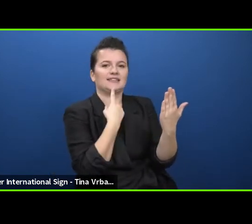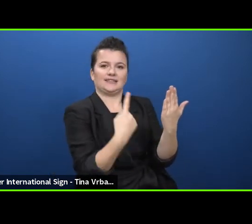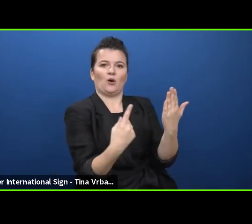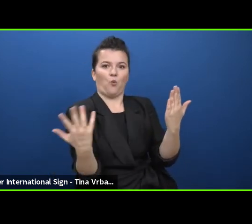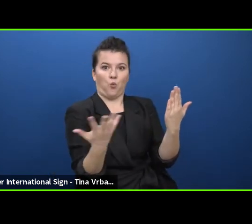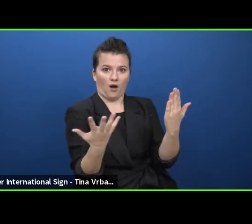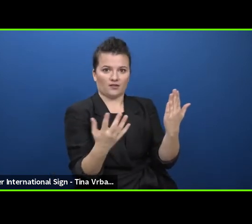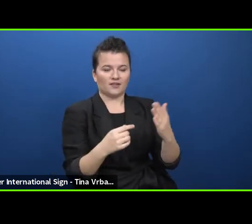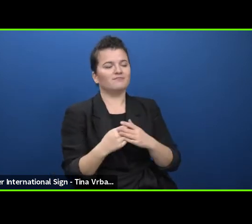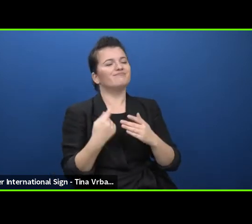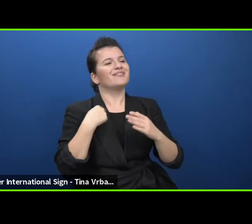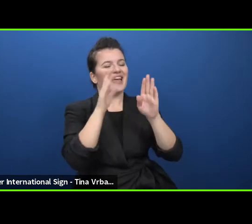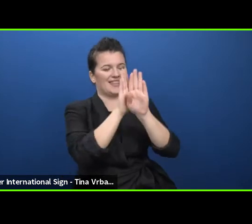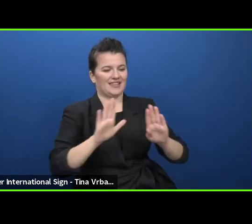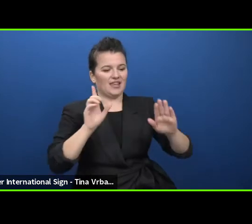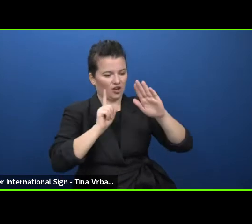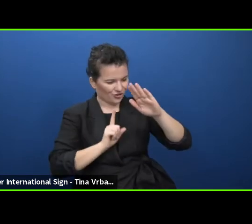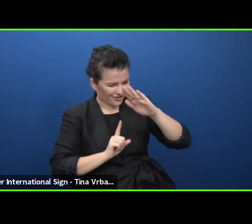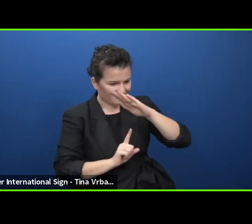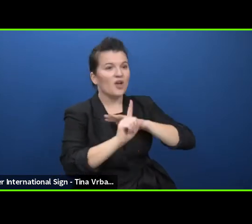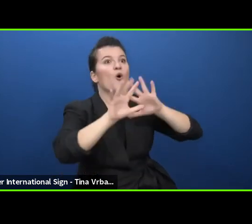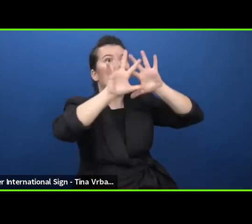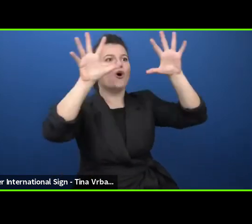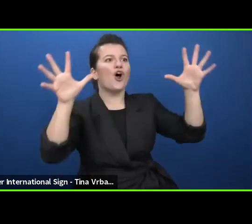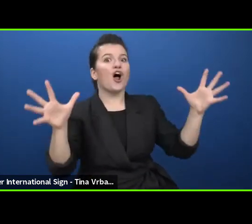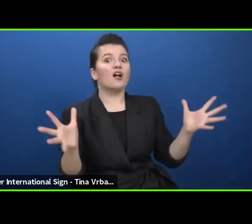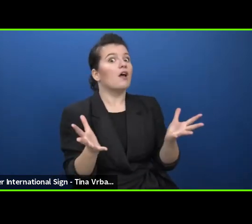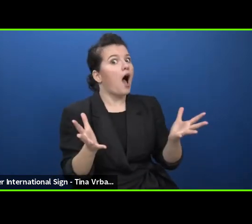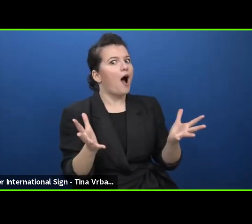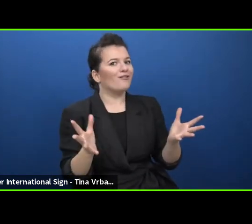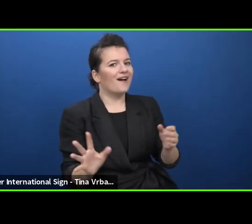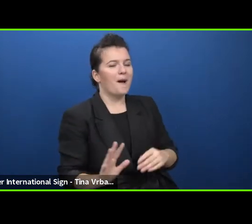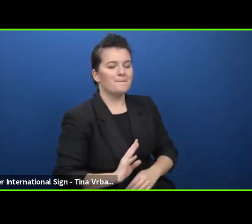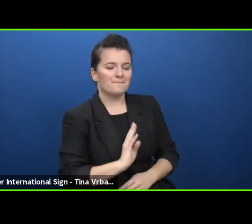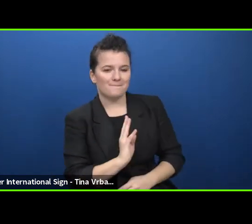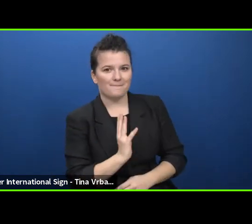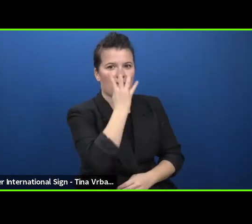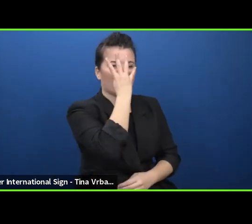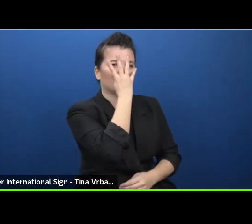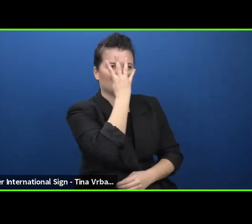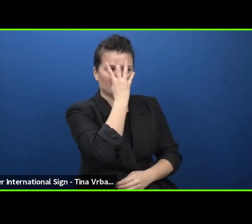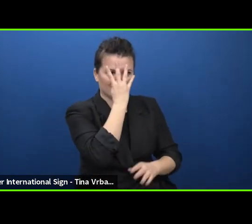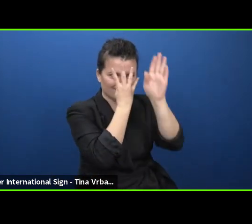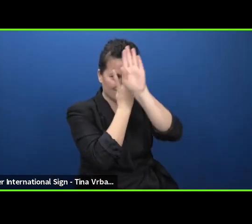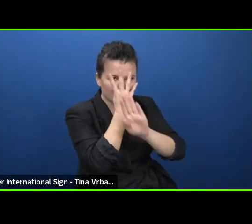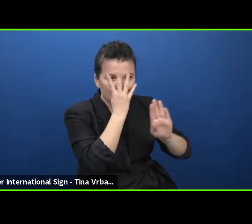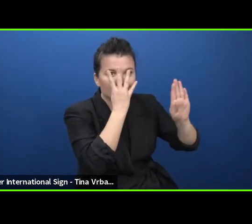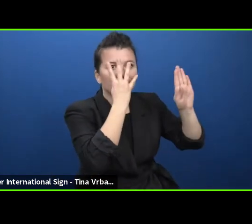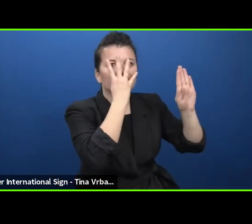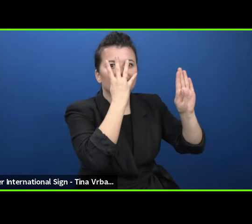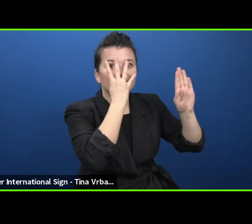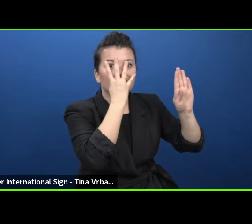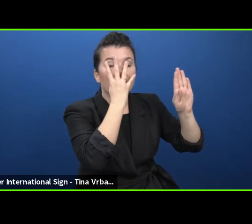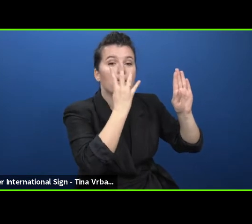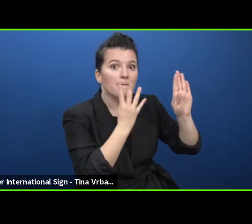the theater of the world with my mask on. With my mask on, with my mask on.